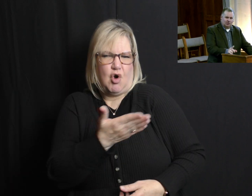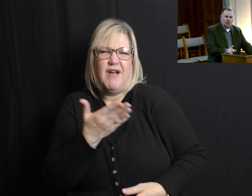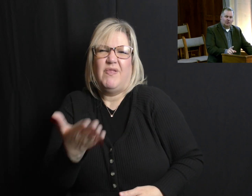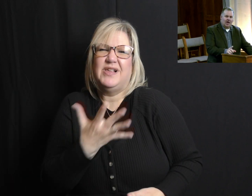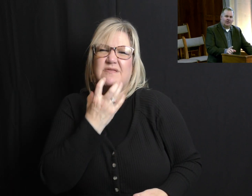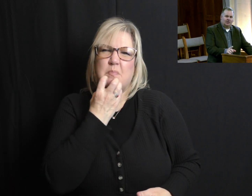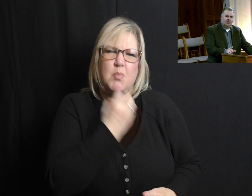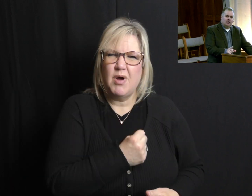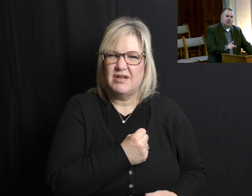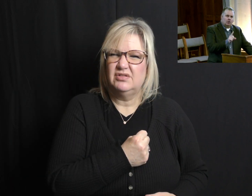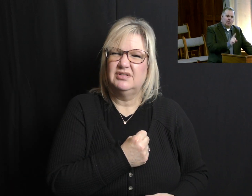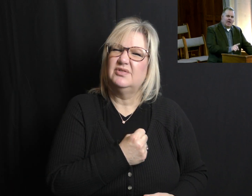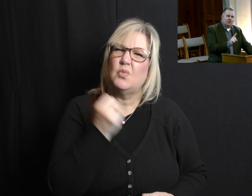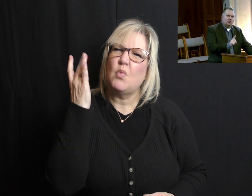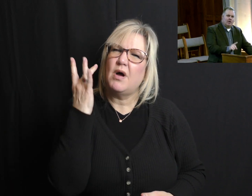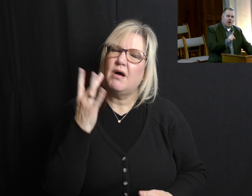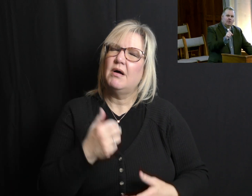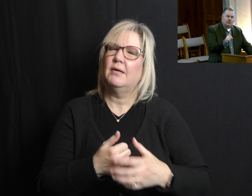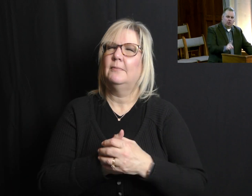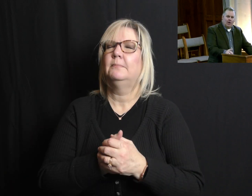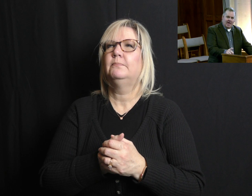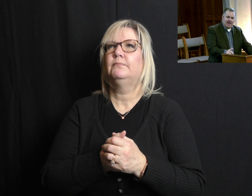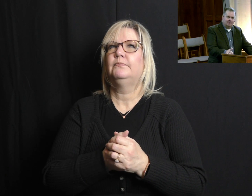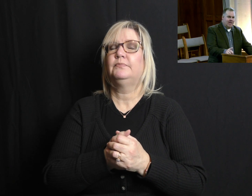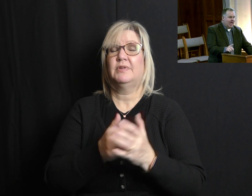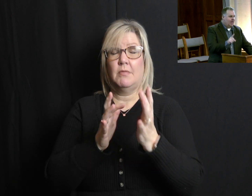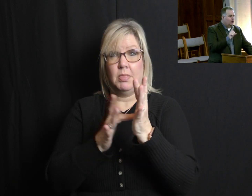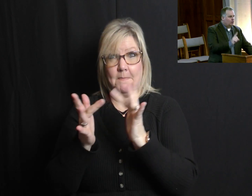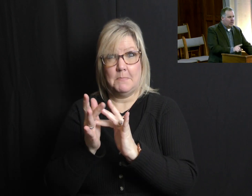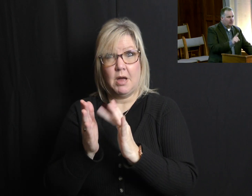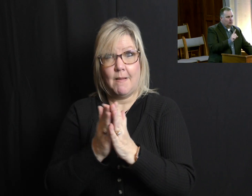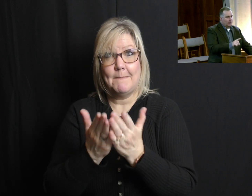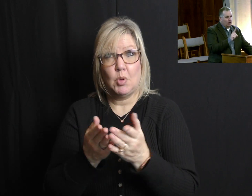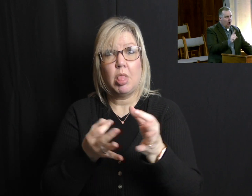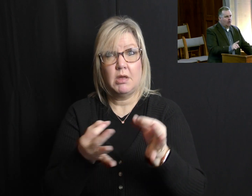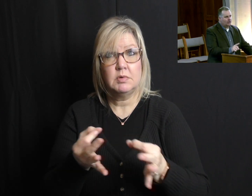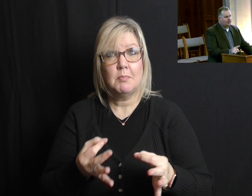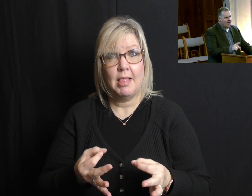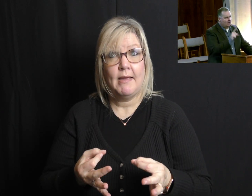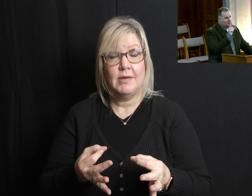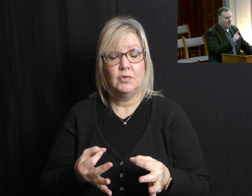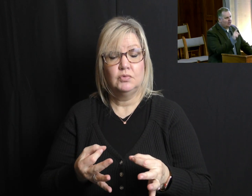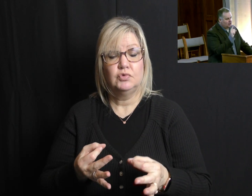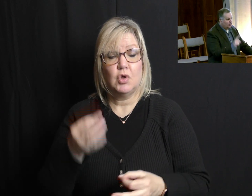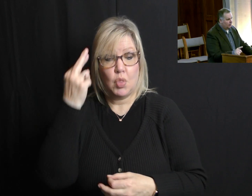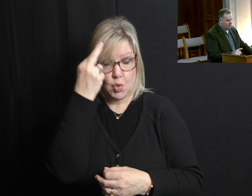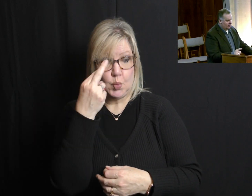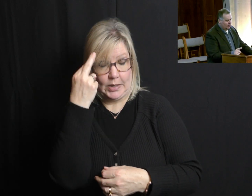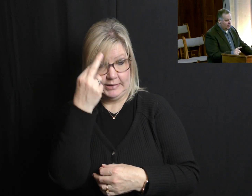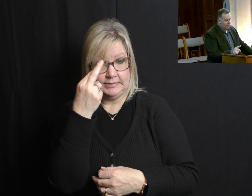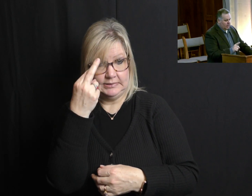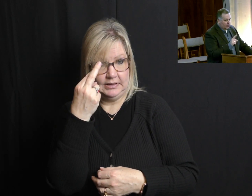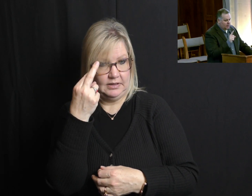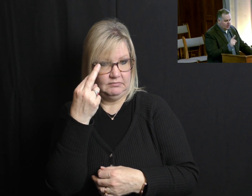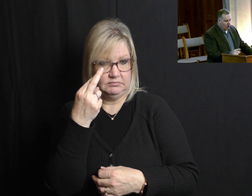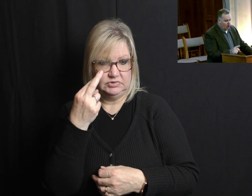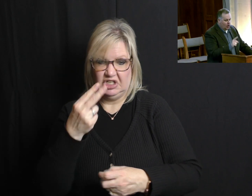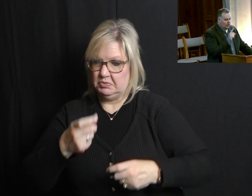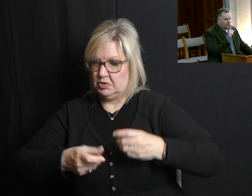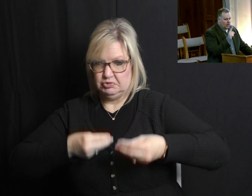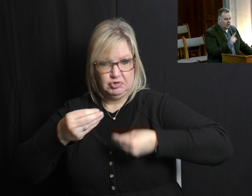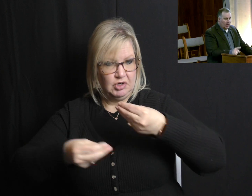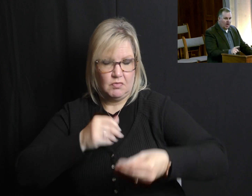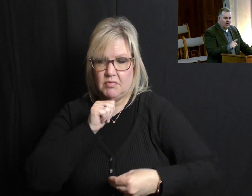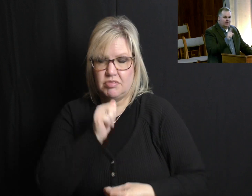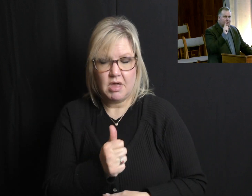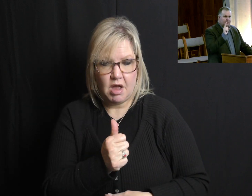Bible shows us the reason we are this way and the reason we are oftentimes not generous is